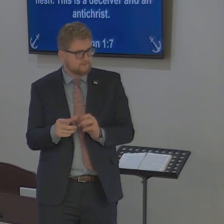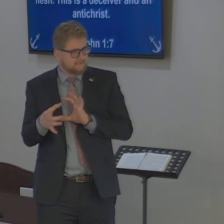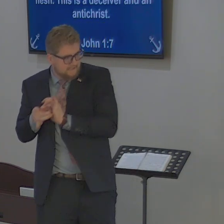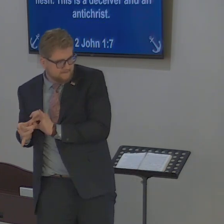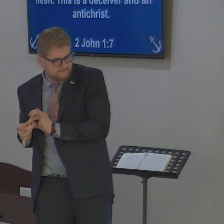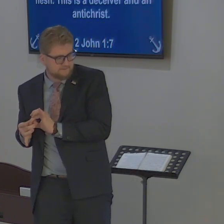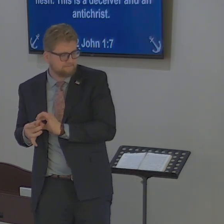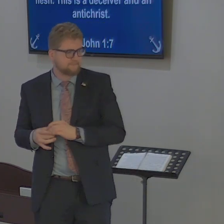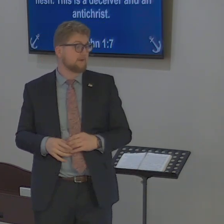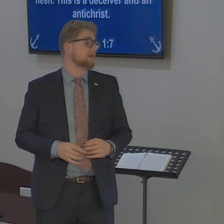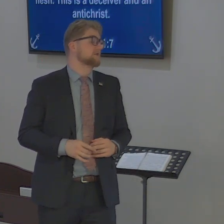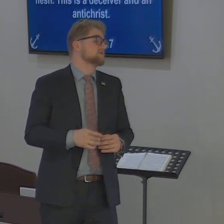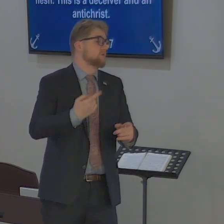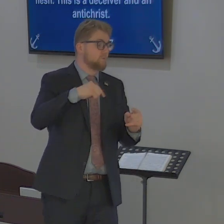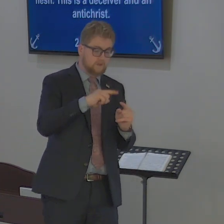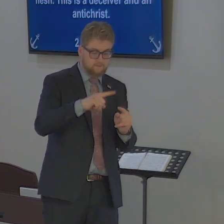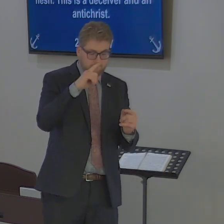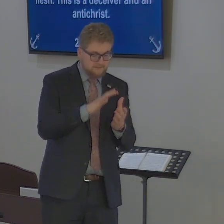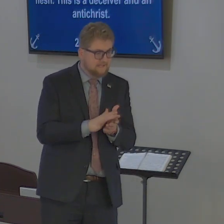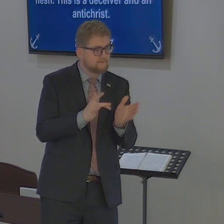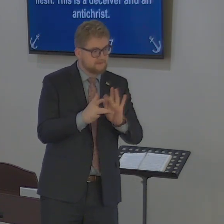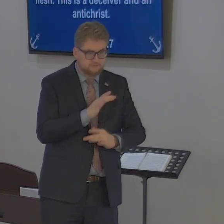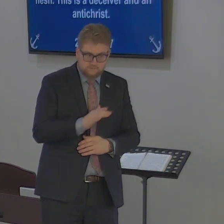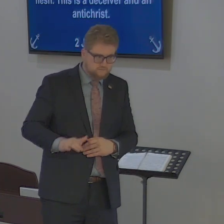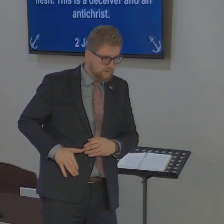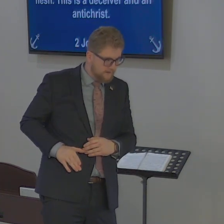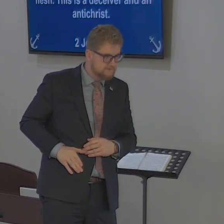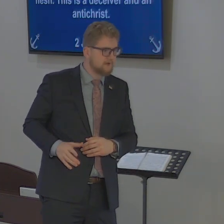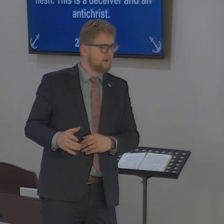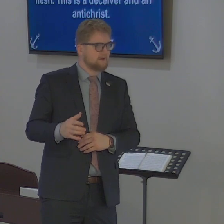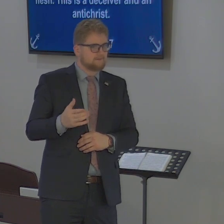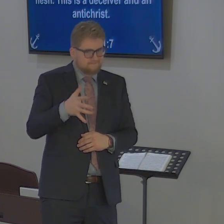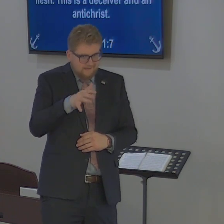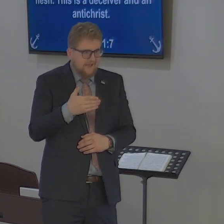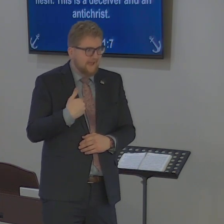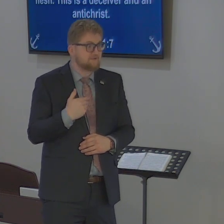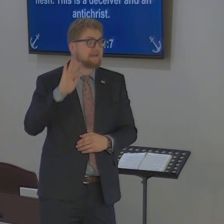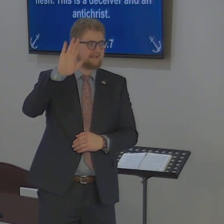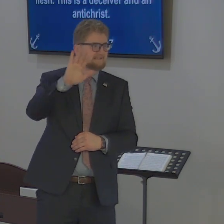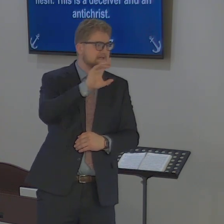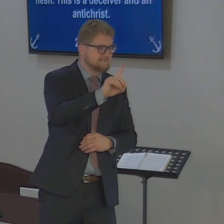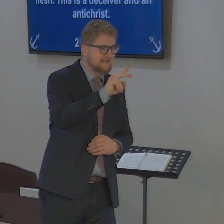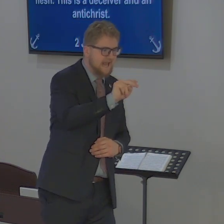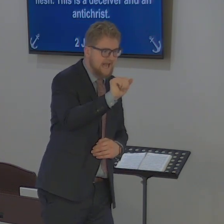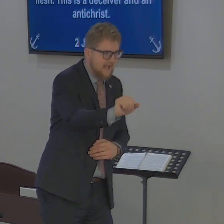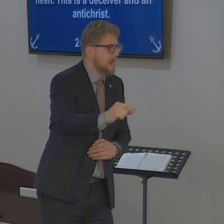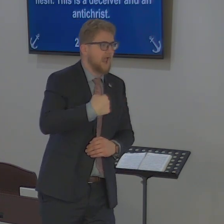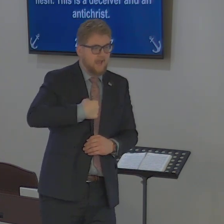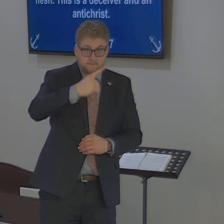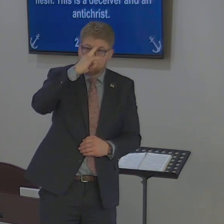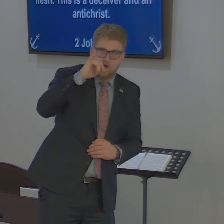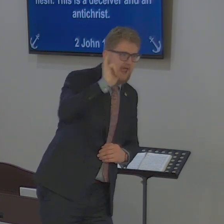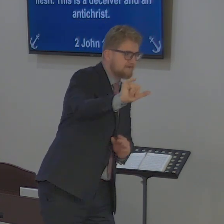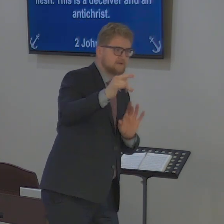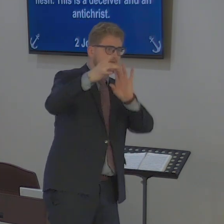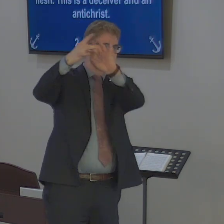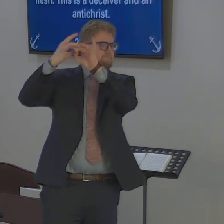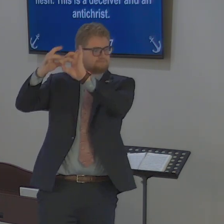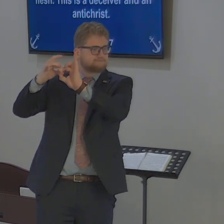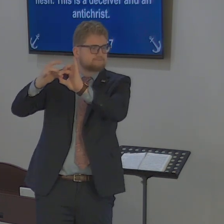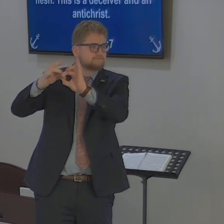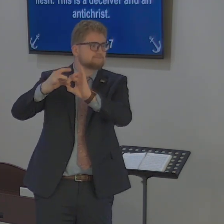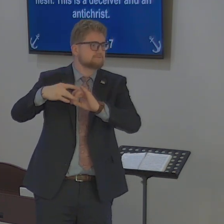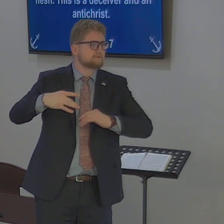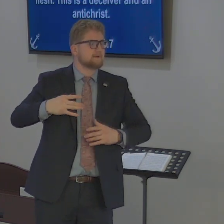in an illustration, we have the DNA. I am forever his child. These things have I written unto you, that you